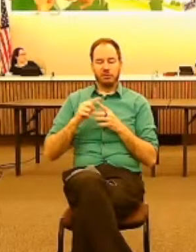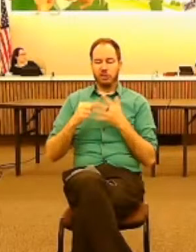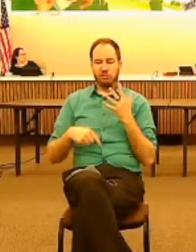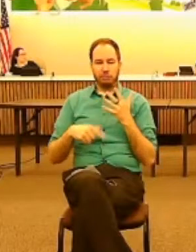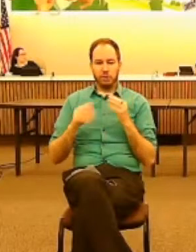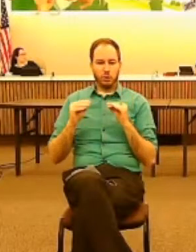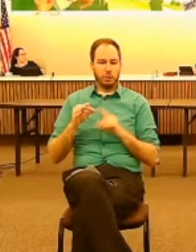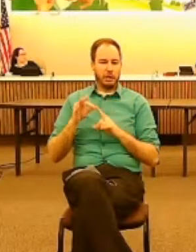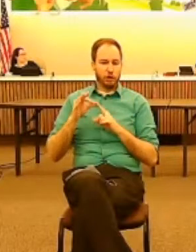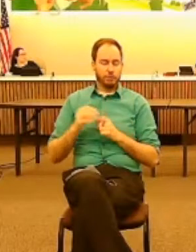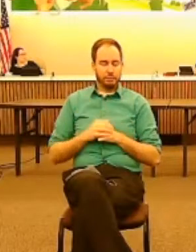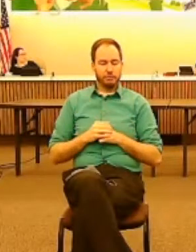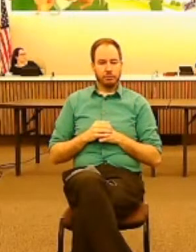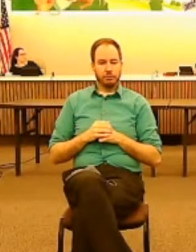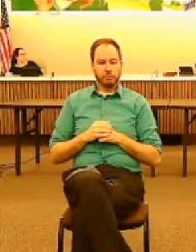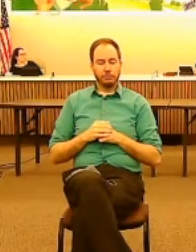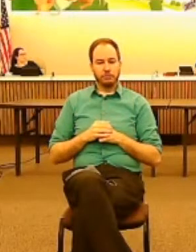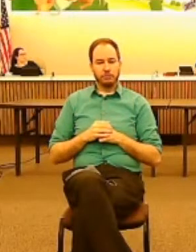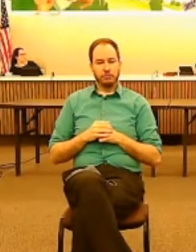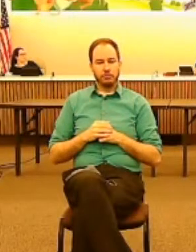nothing special.